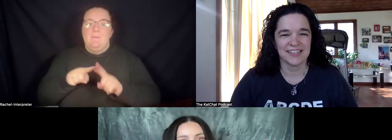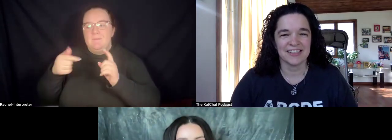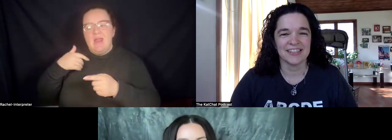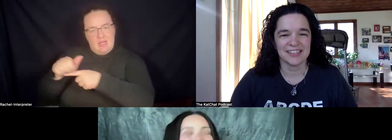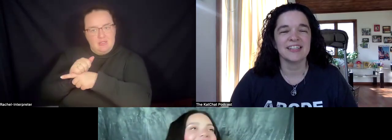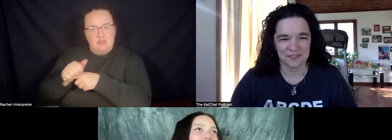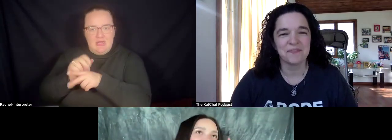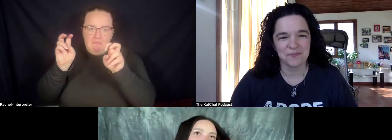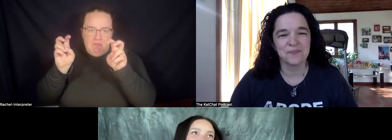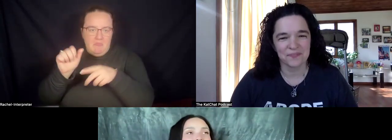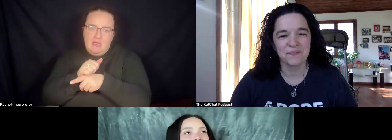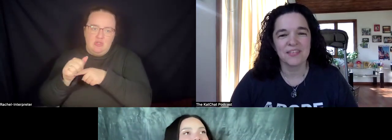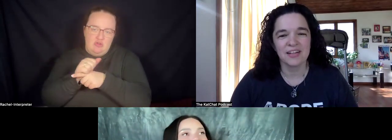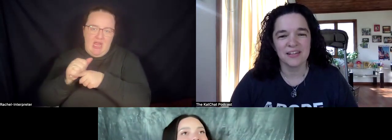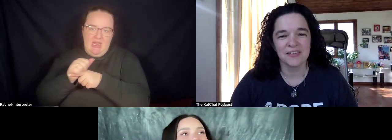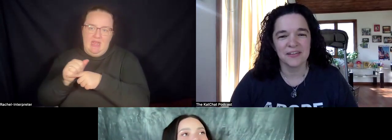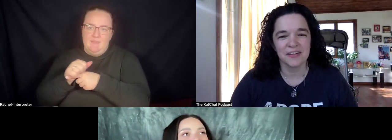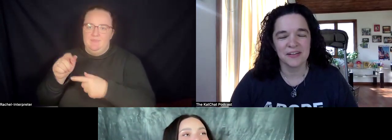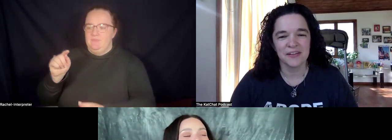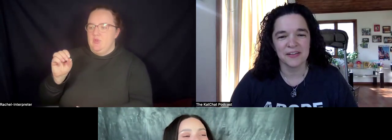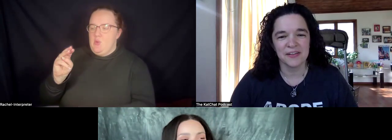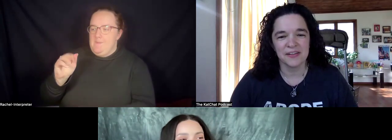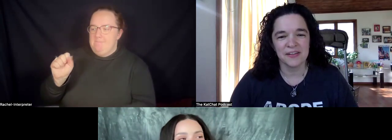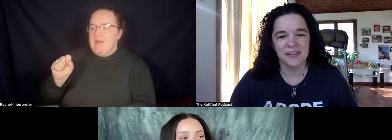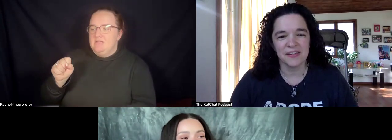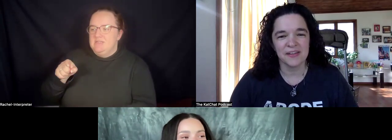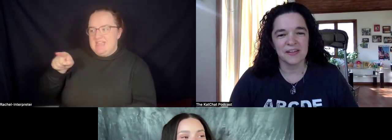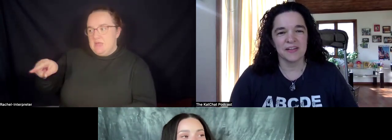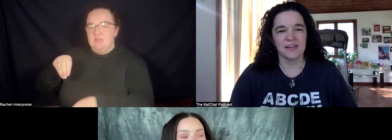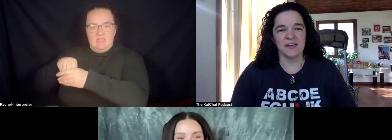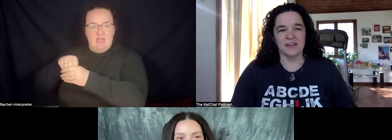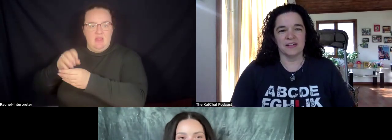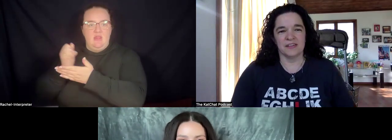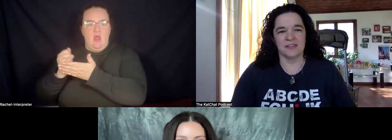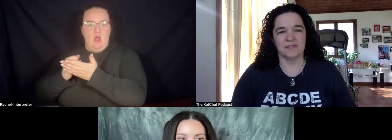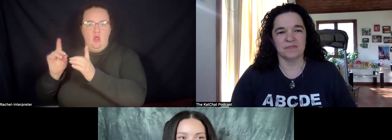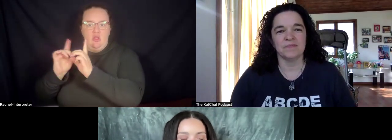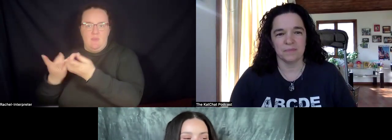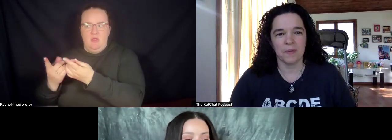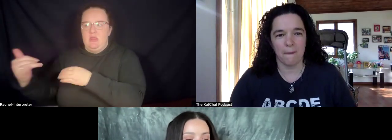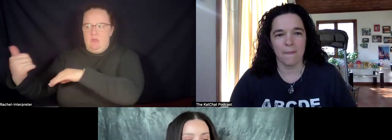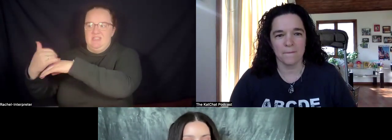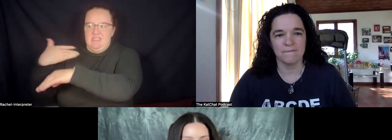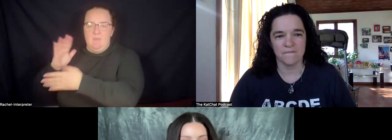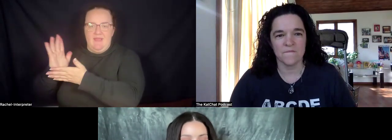well, training. Tomas, who was in the art department, he would send me videos,